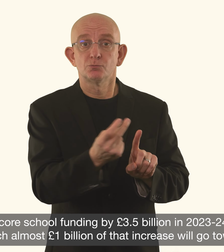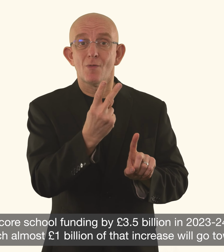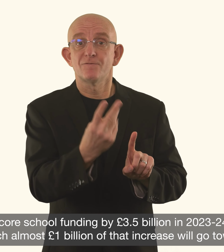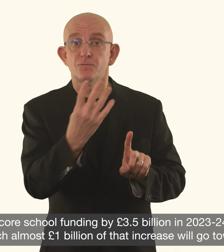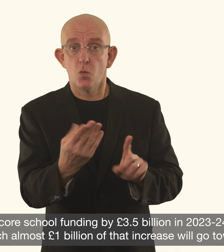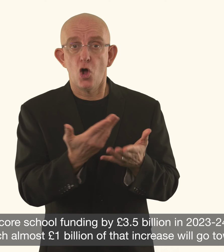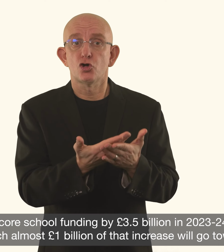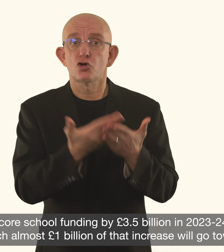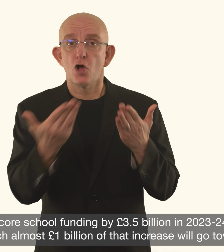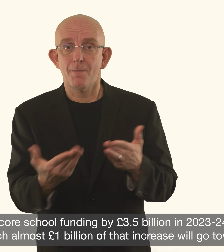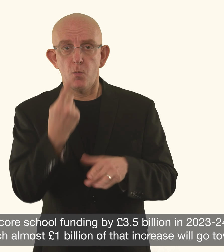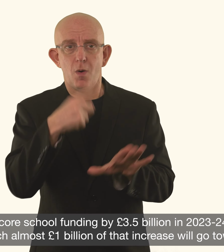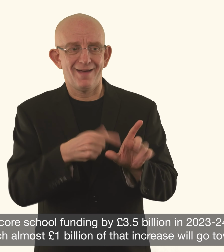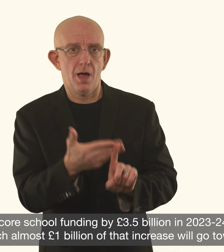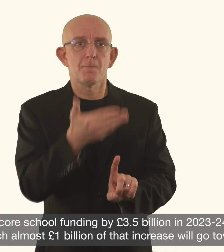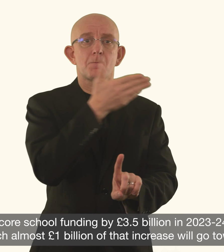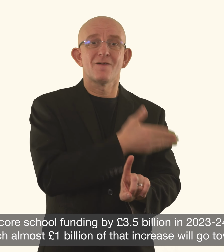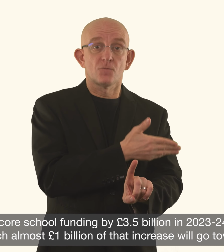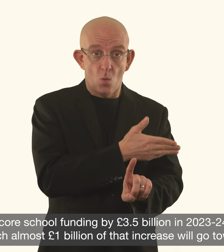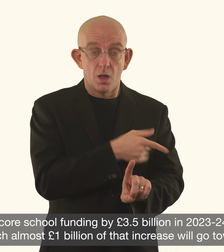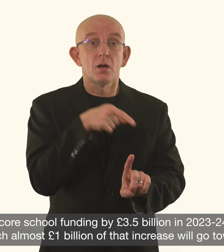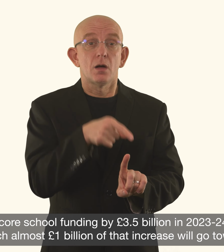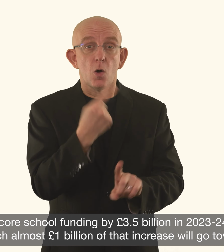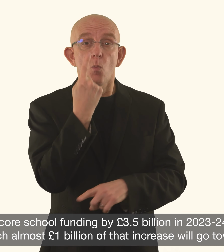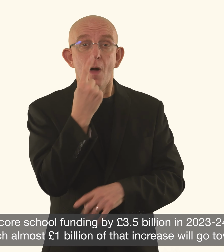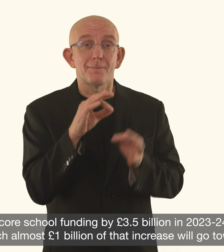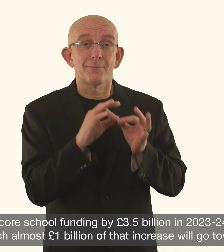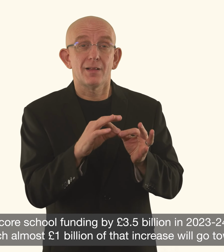year before, of which almost one billion of that increase will go towards high needs.